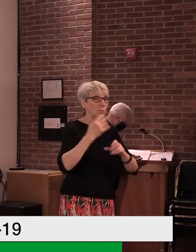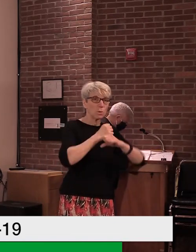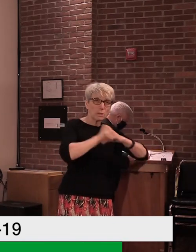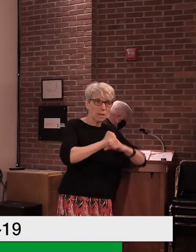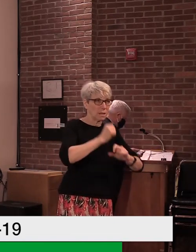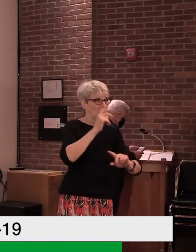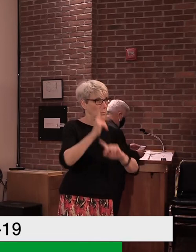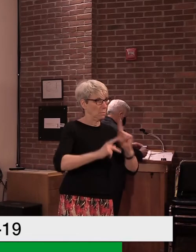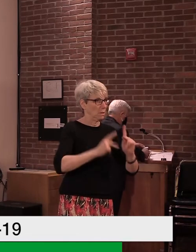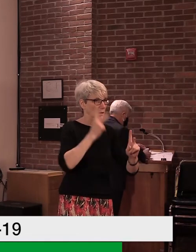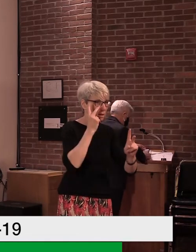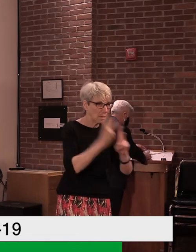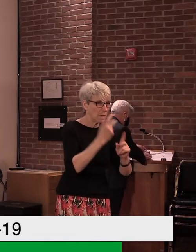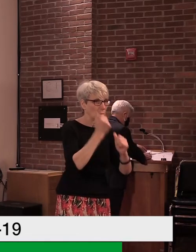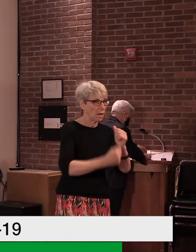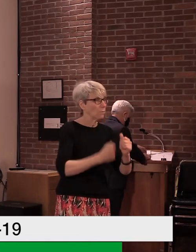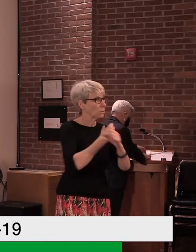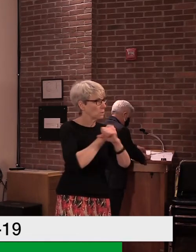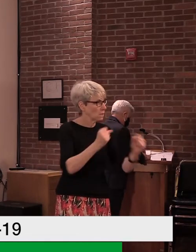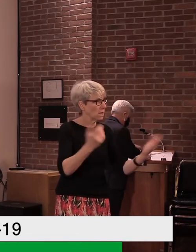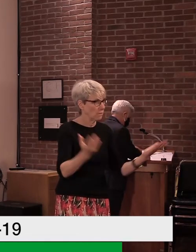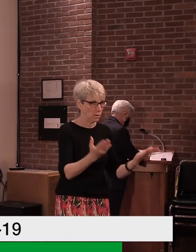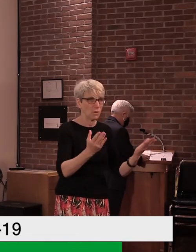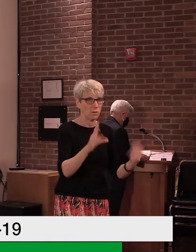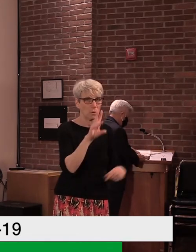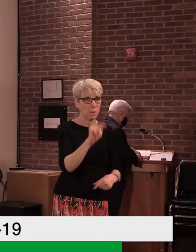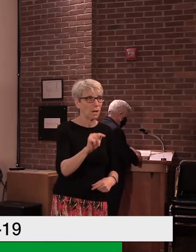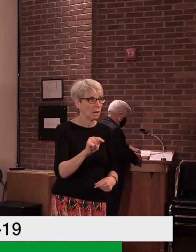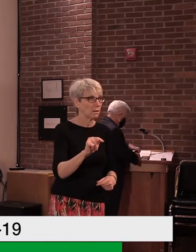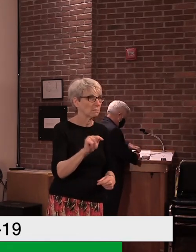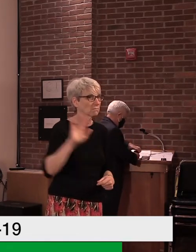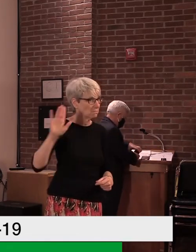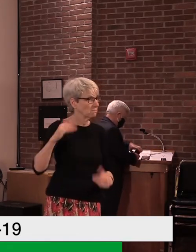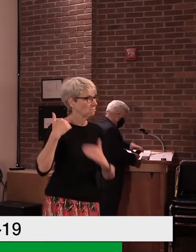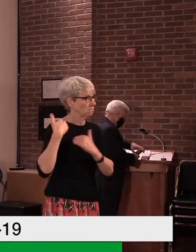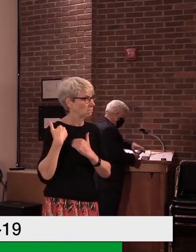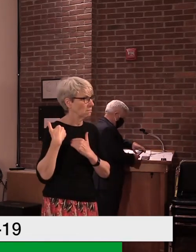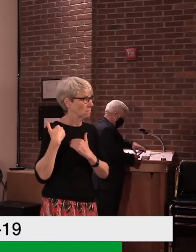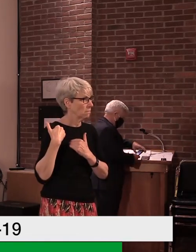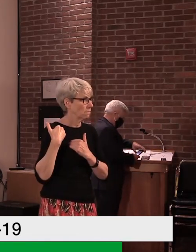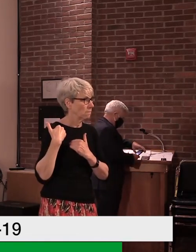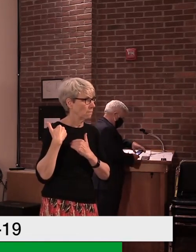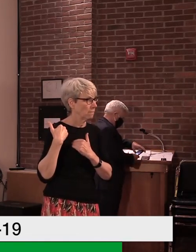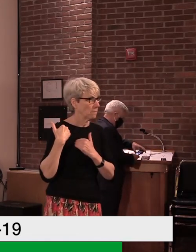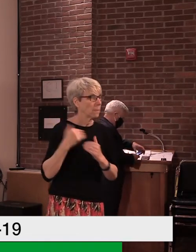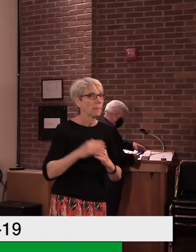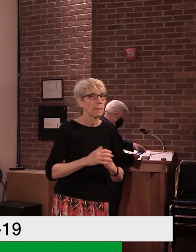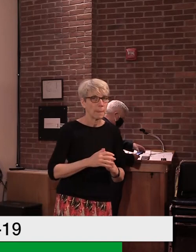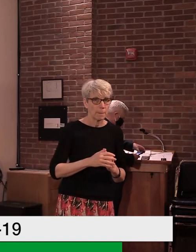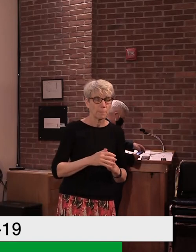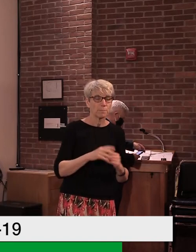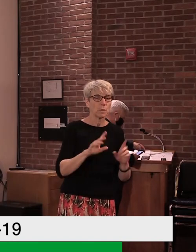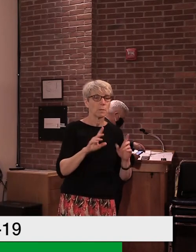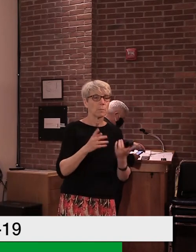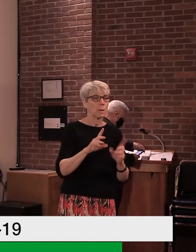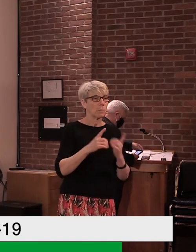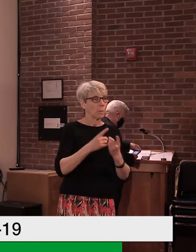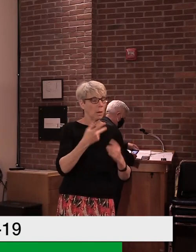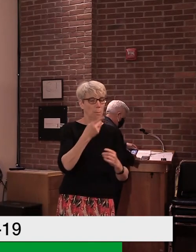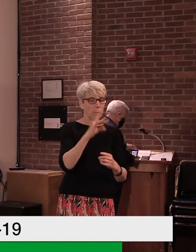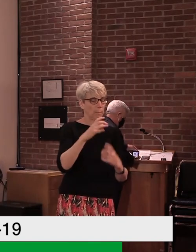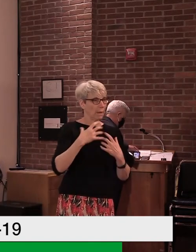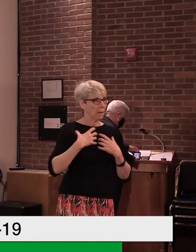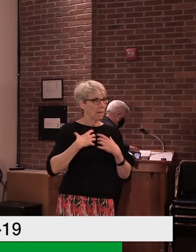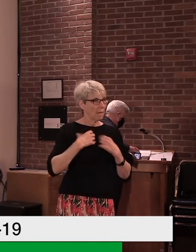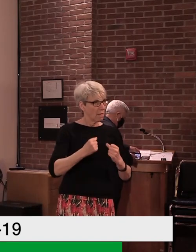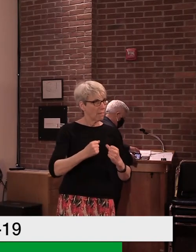all those who live in our wonderful little state. Public health takes responsibility for making recommendations that help